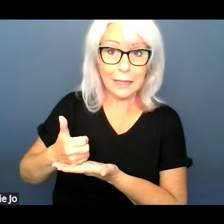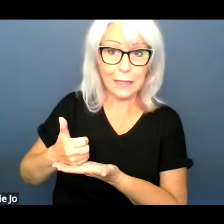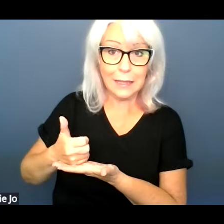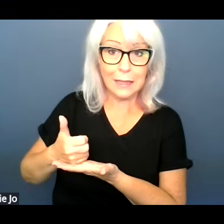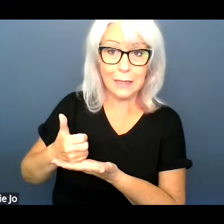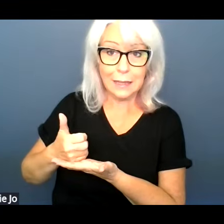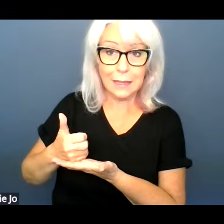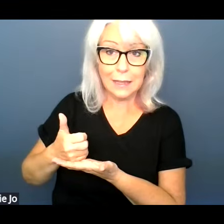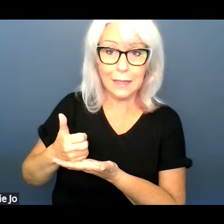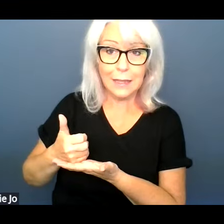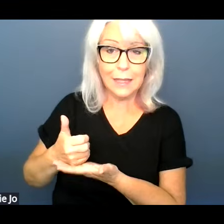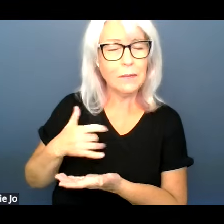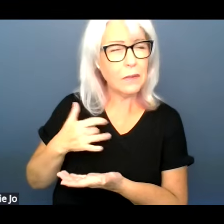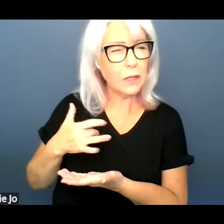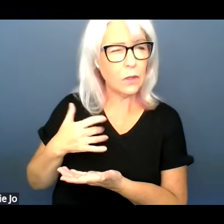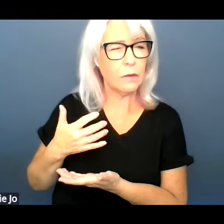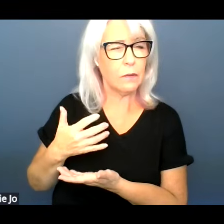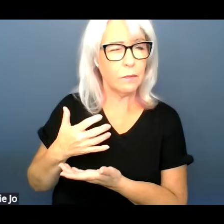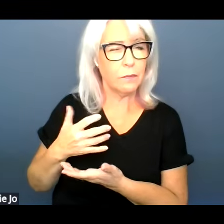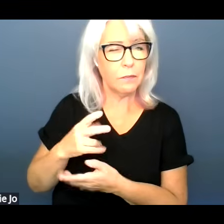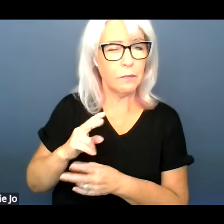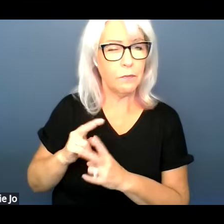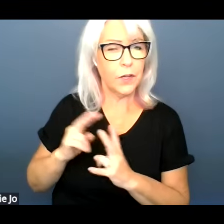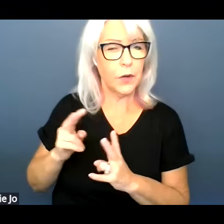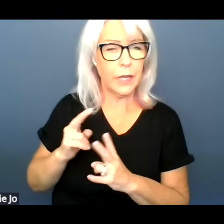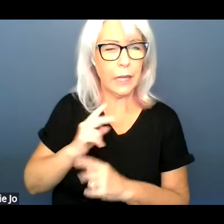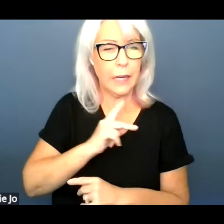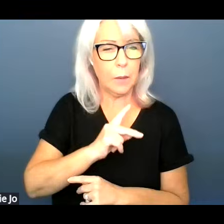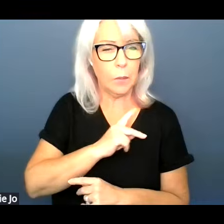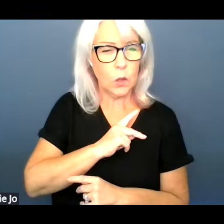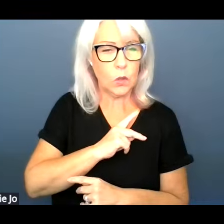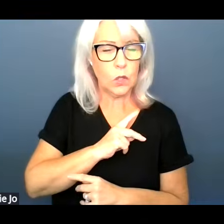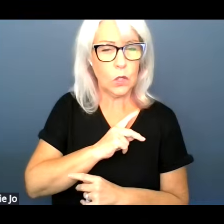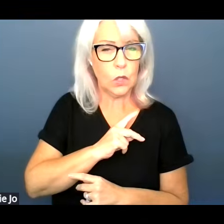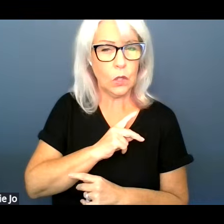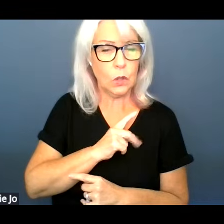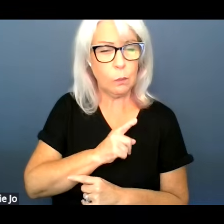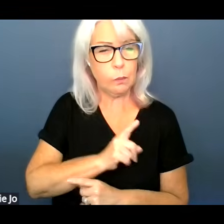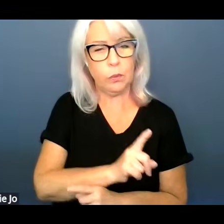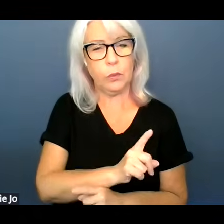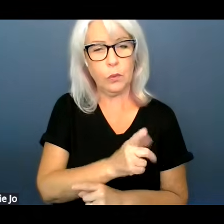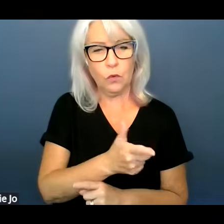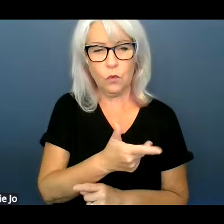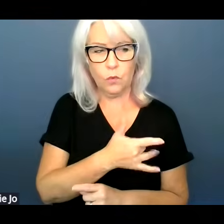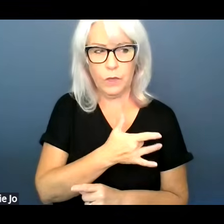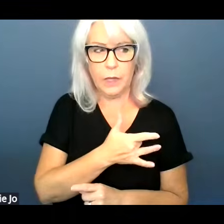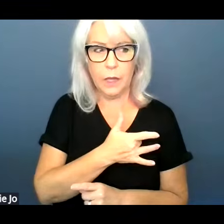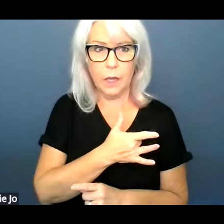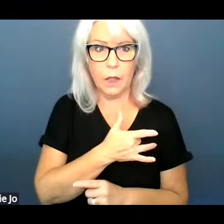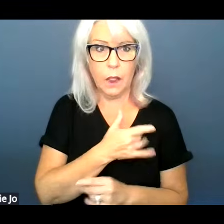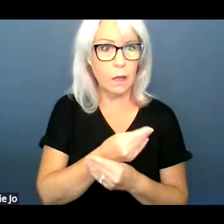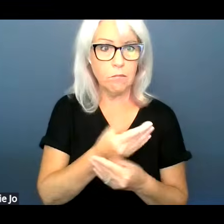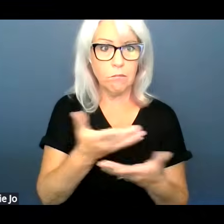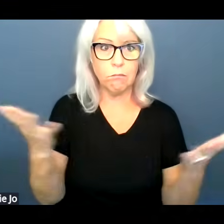personally damaging, not just to me, but I think to him, to have this all out there and